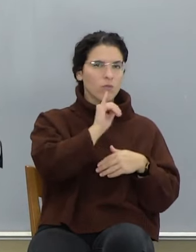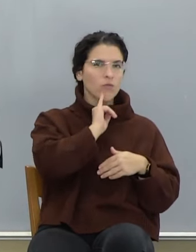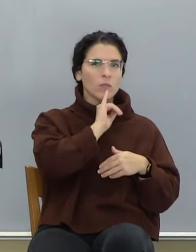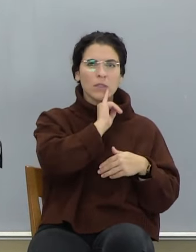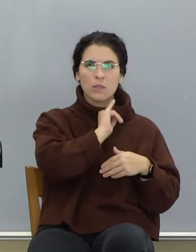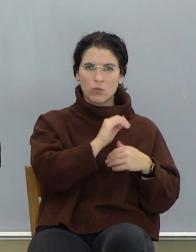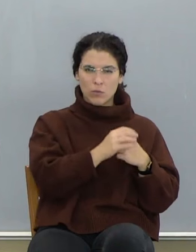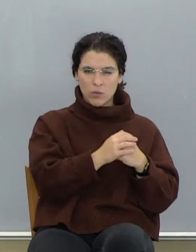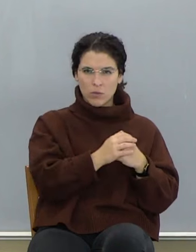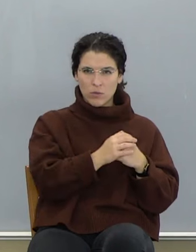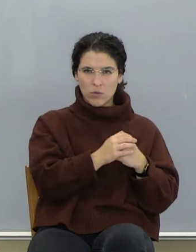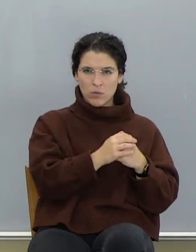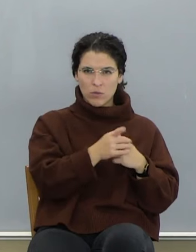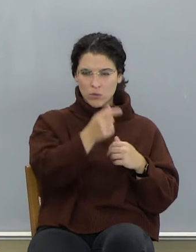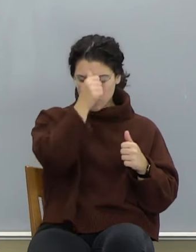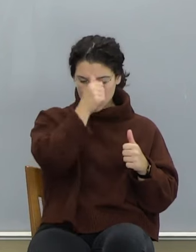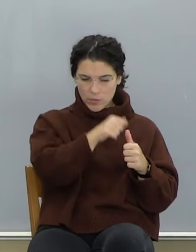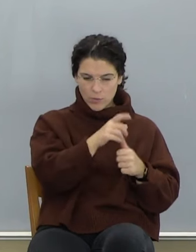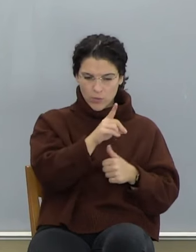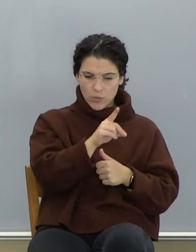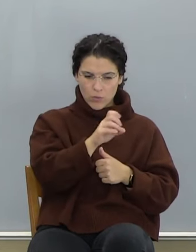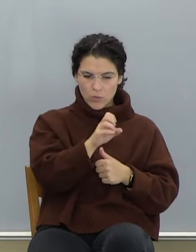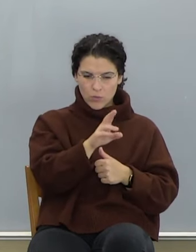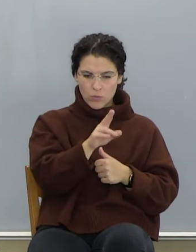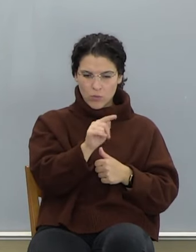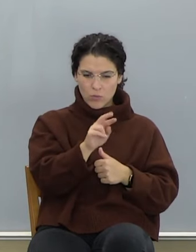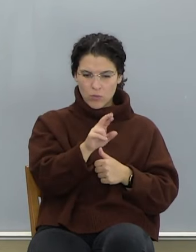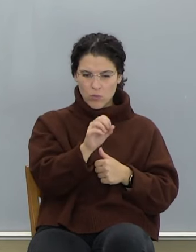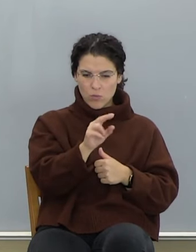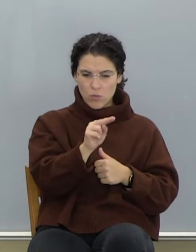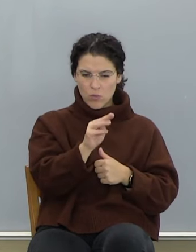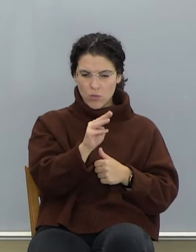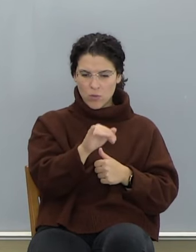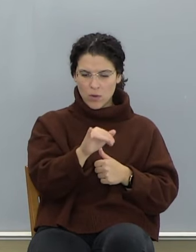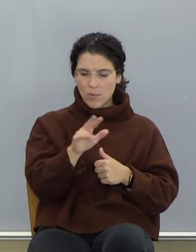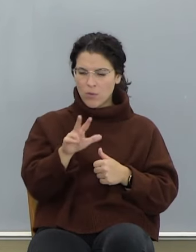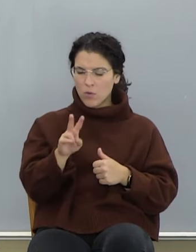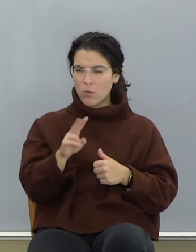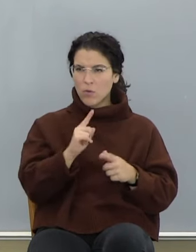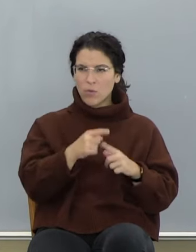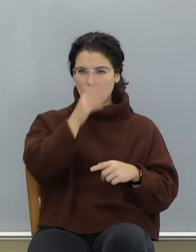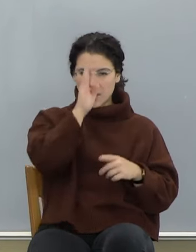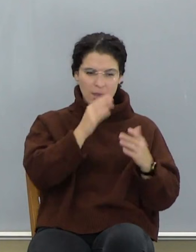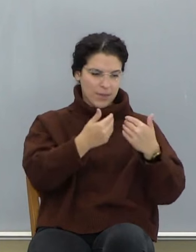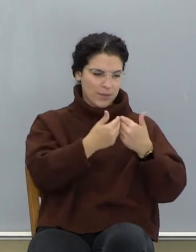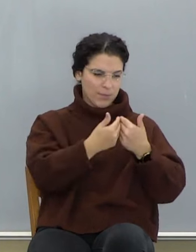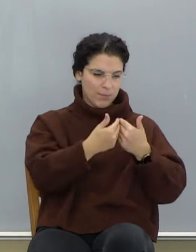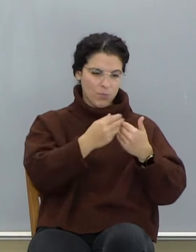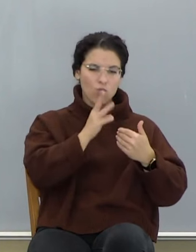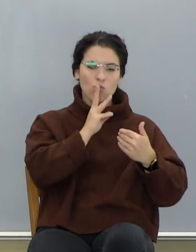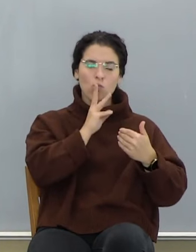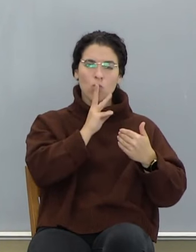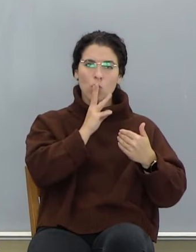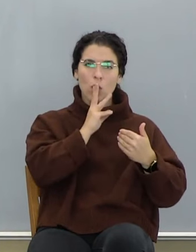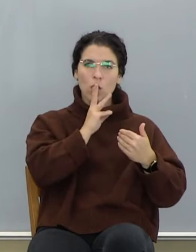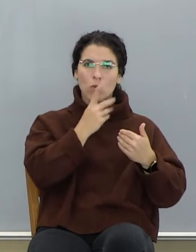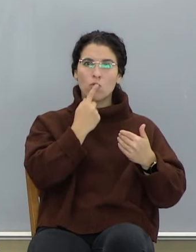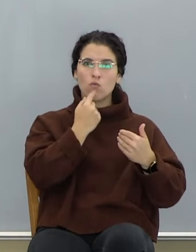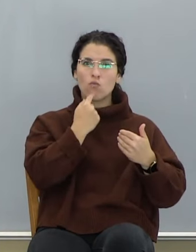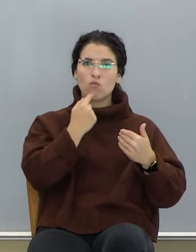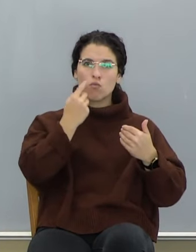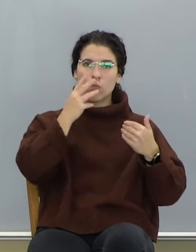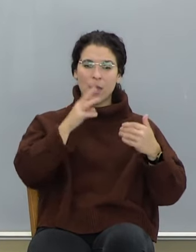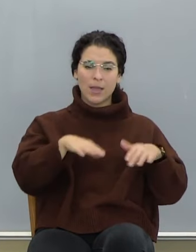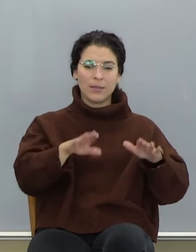Israel? Remember Deuteronomy chapter 32? When God split the Red Sea and he opened up